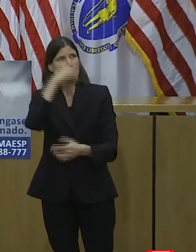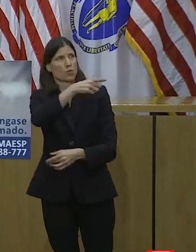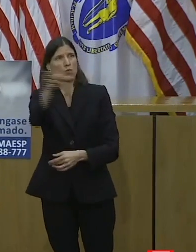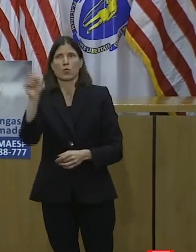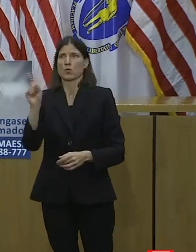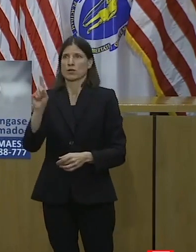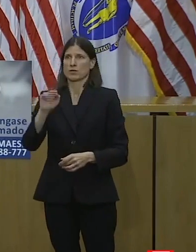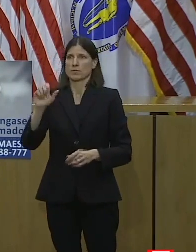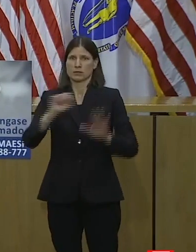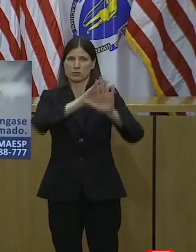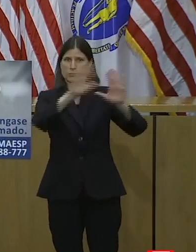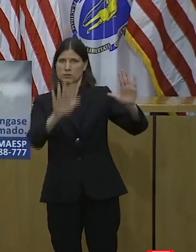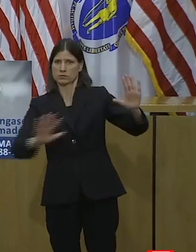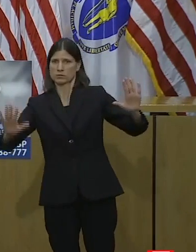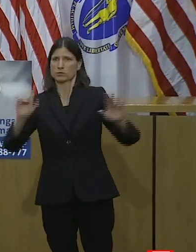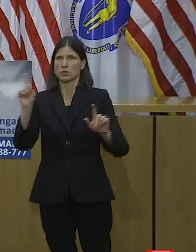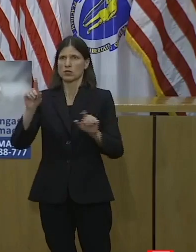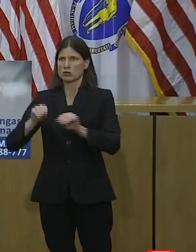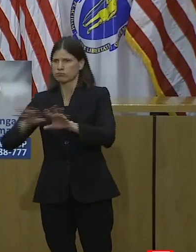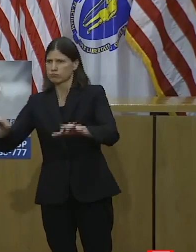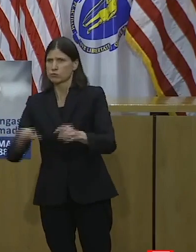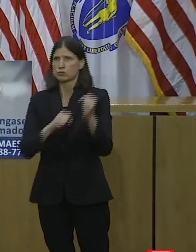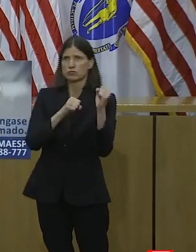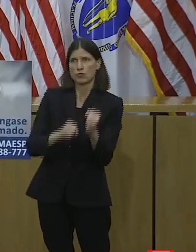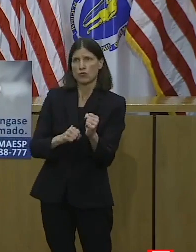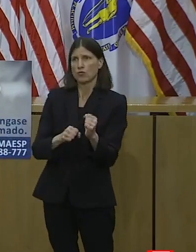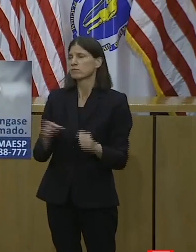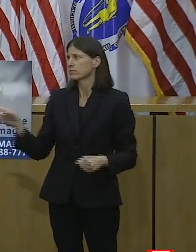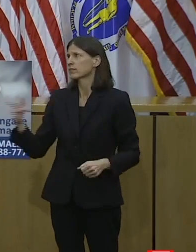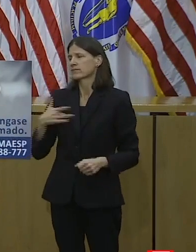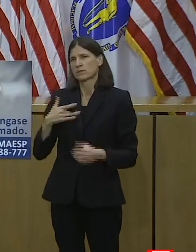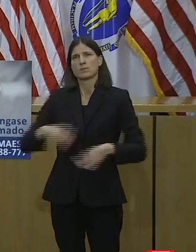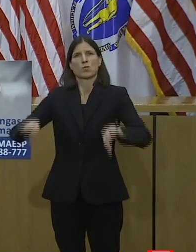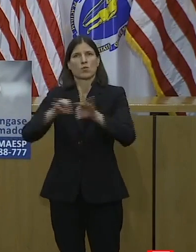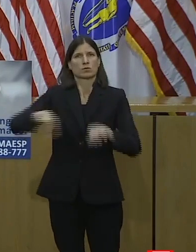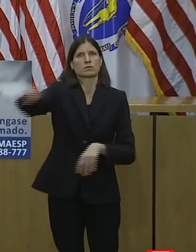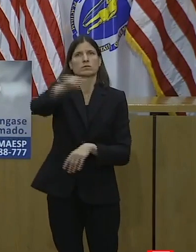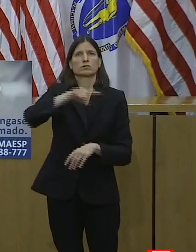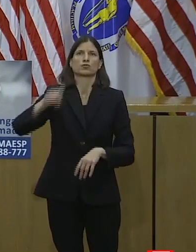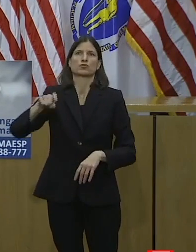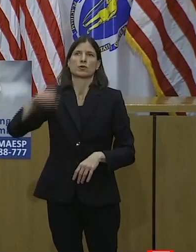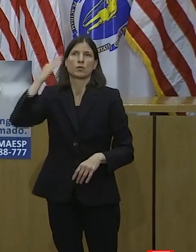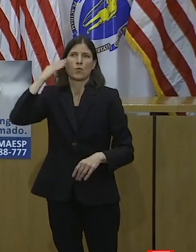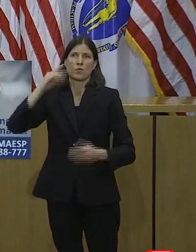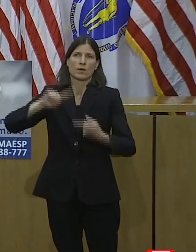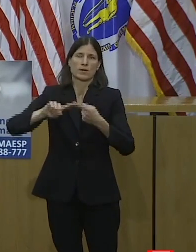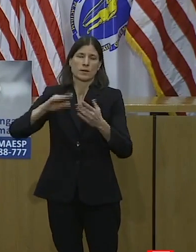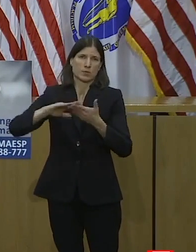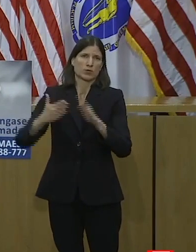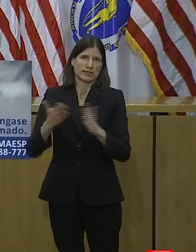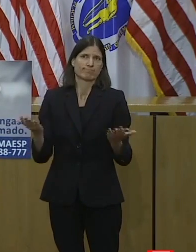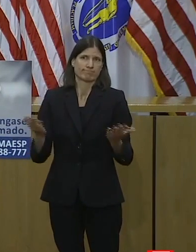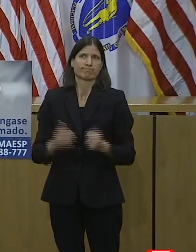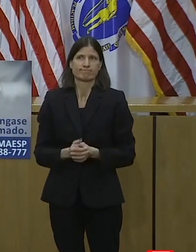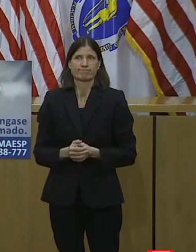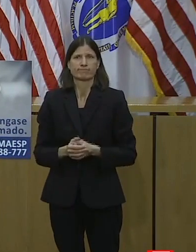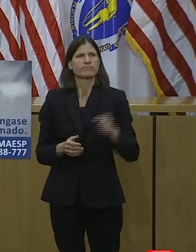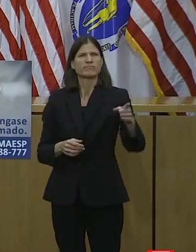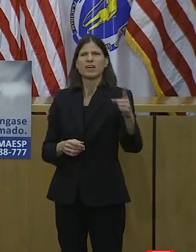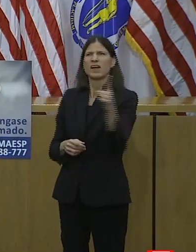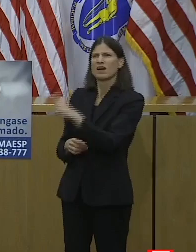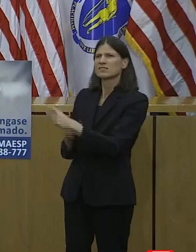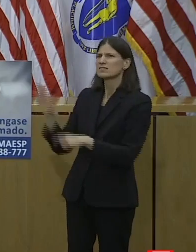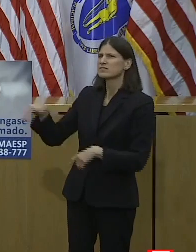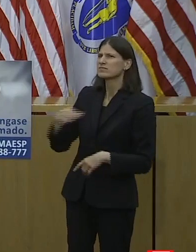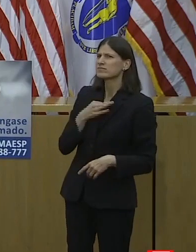this when it comes out today? Really. It starts today, effective today, going forward. I'm not making any commitments about going back